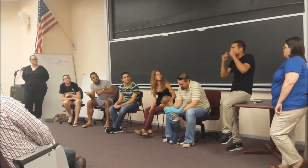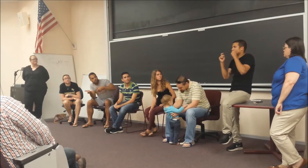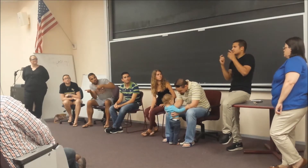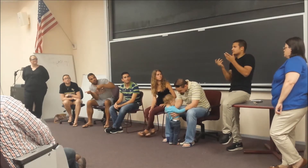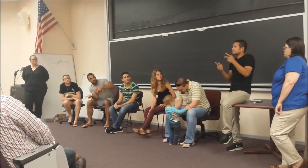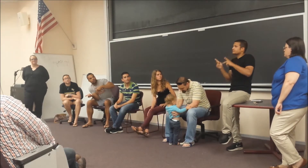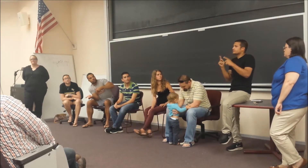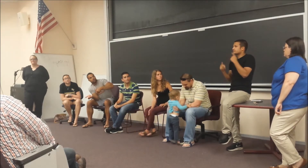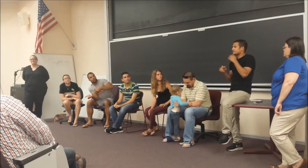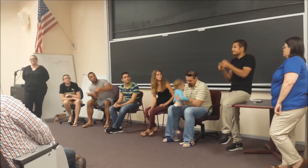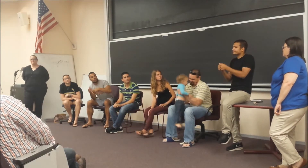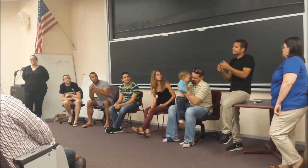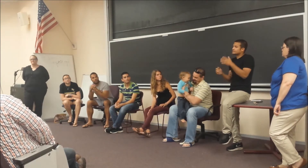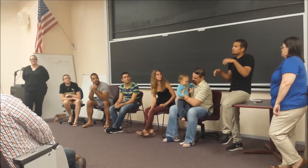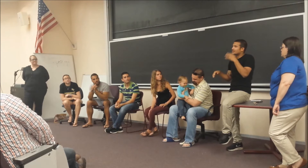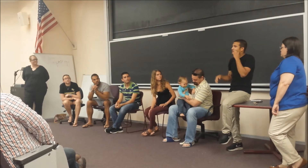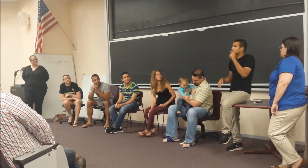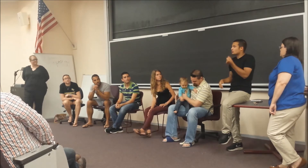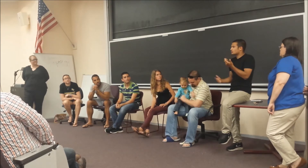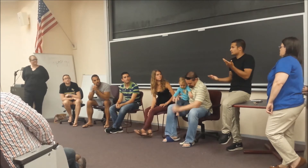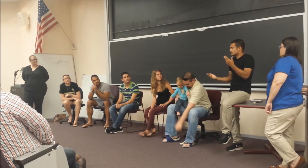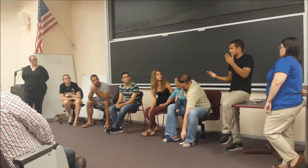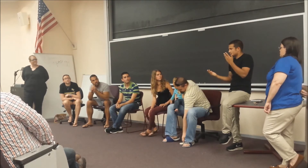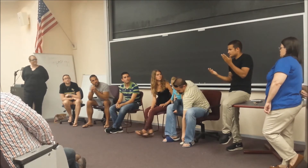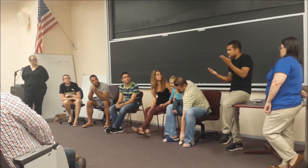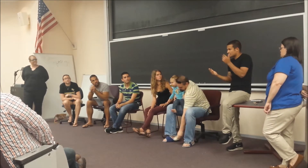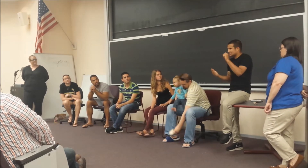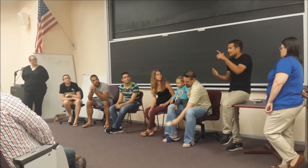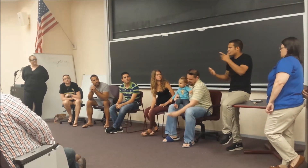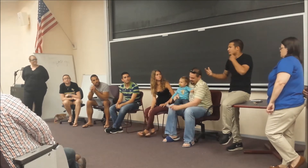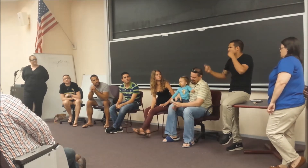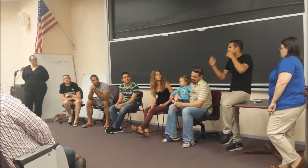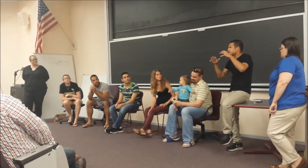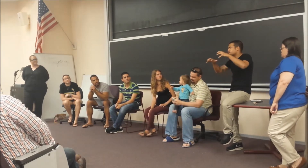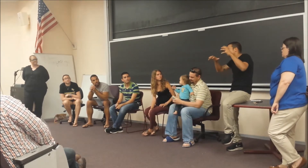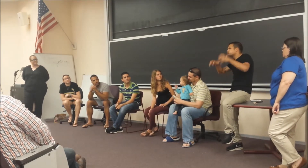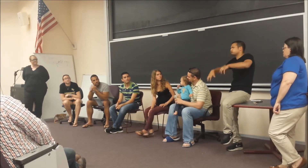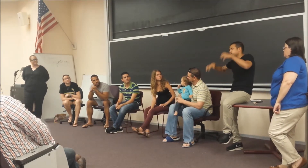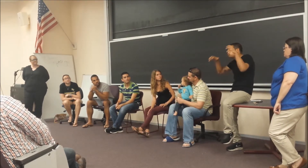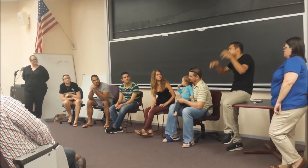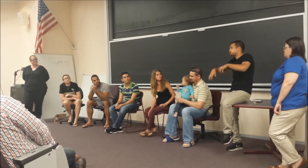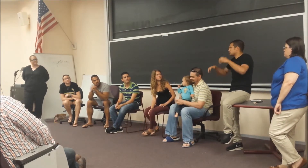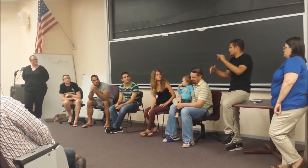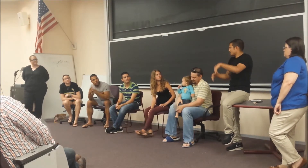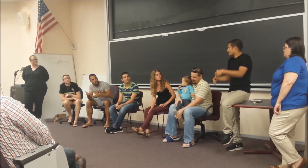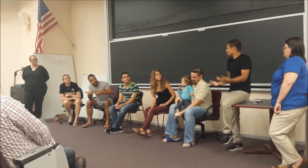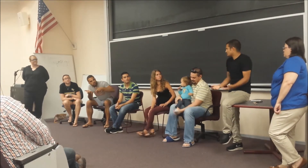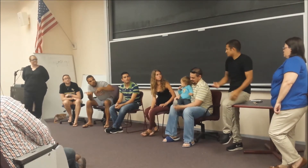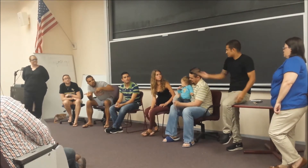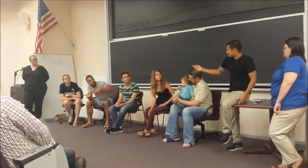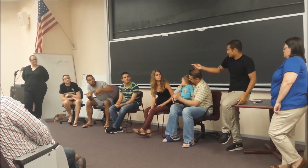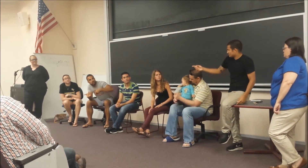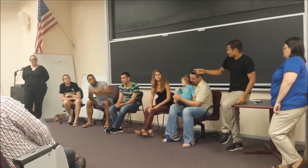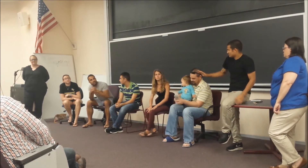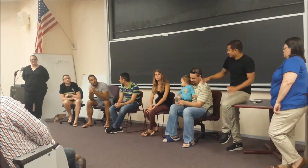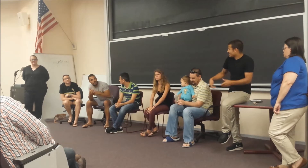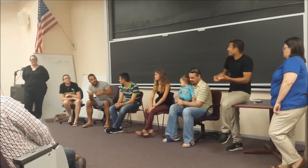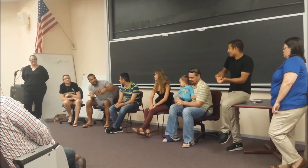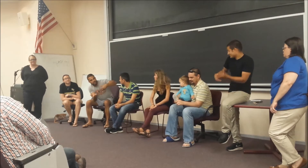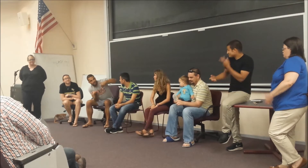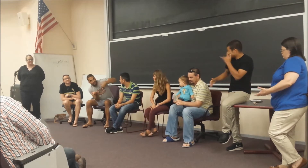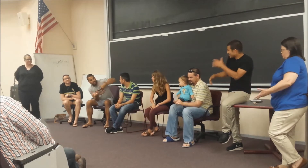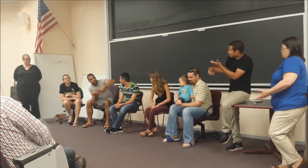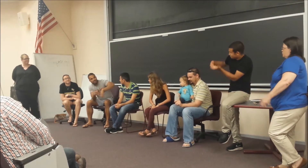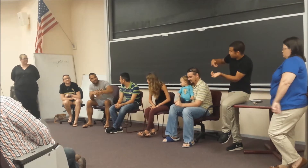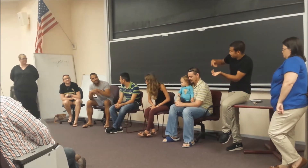expressions, you can say it's raining really hard that way. Where if you said it's raining cats and dogs, it really wouldn't make as much sense as if you said